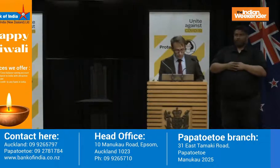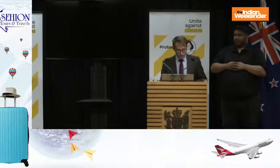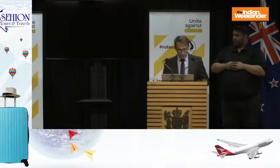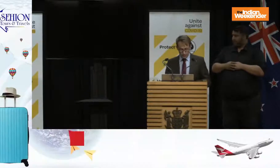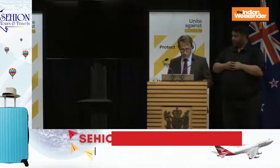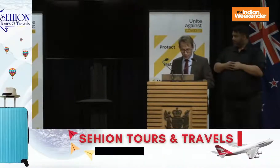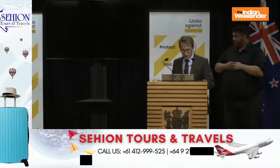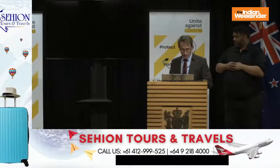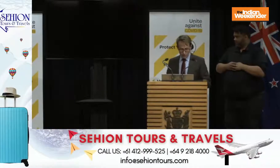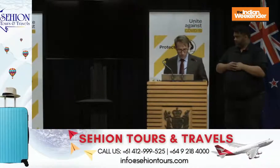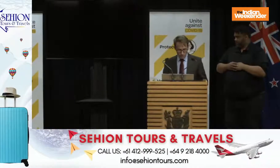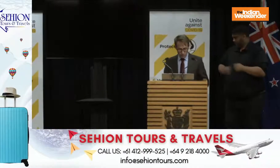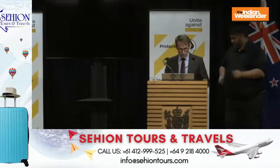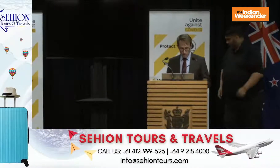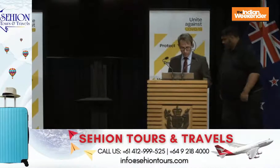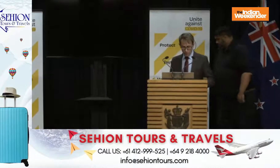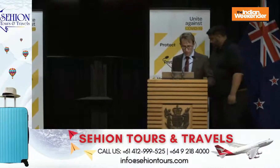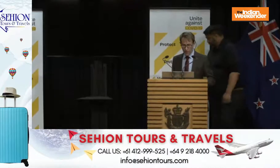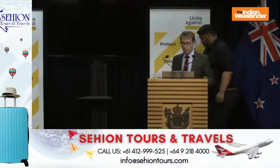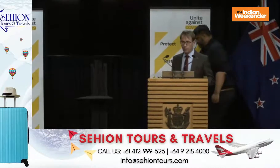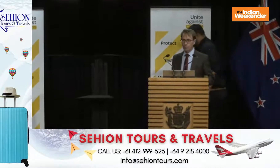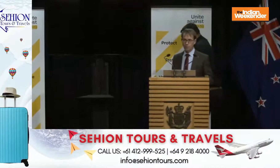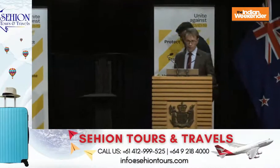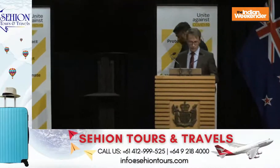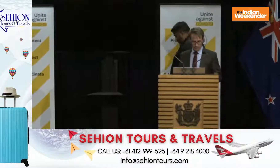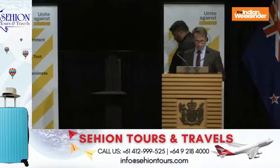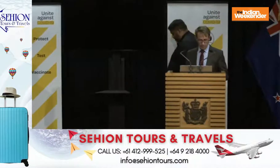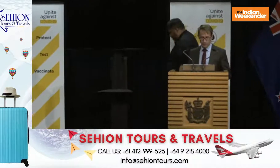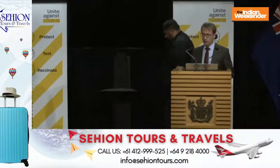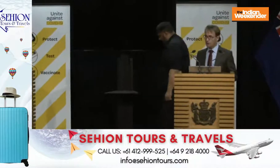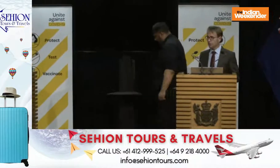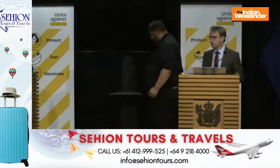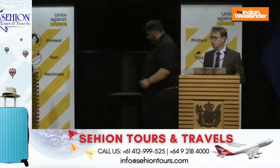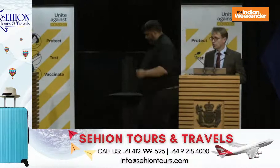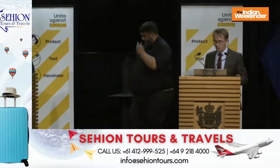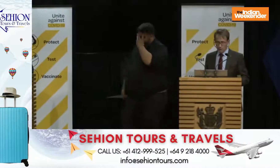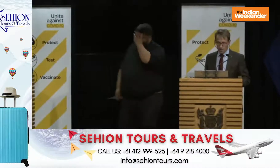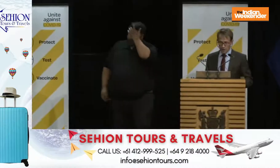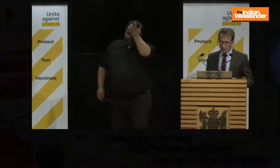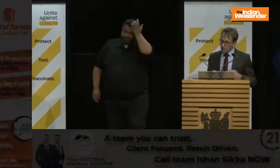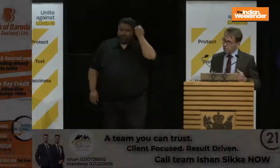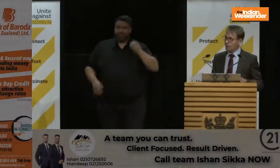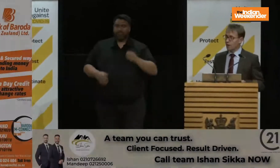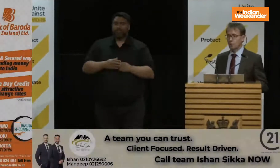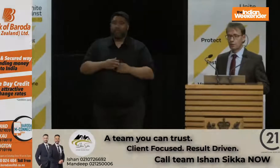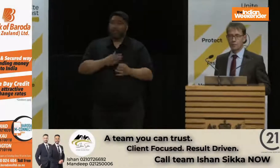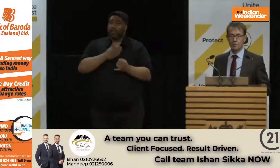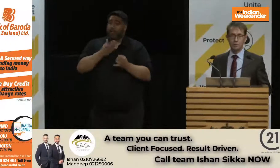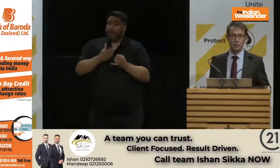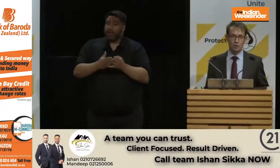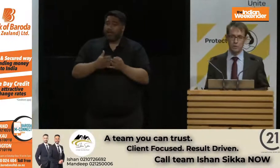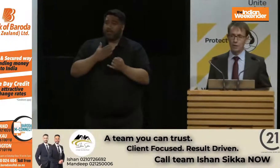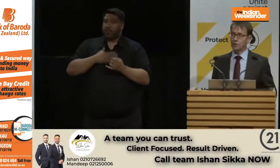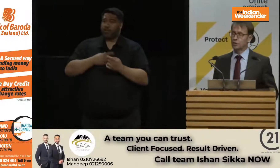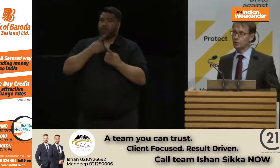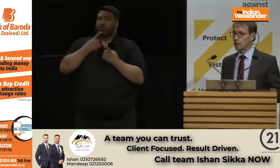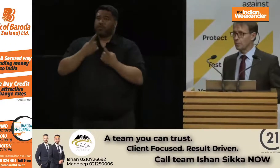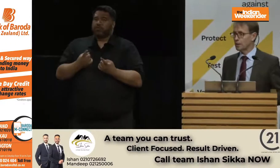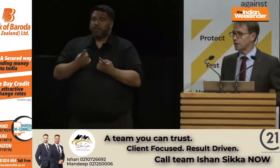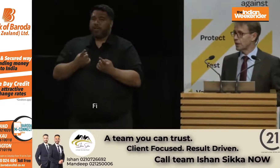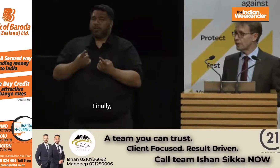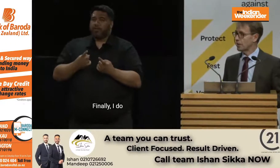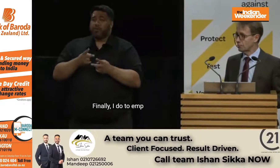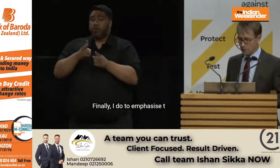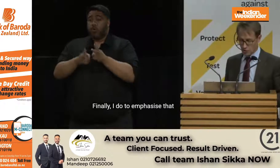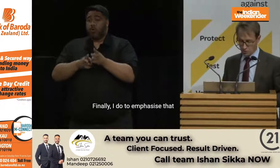So, finally, I do just want to emphasise that a number of our people hospitalised during the